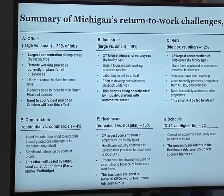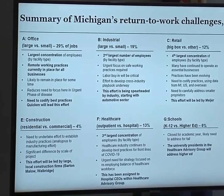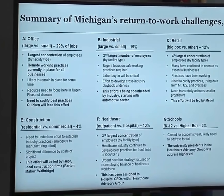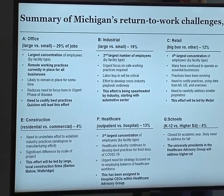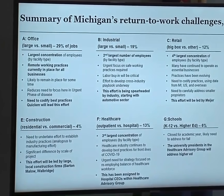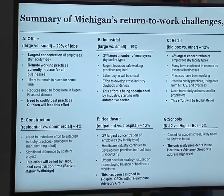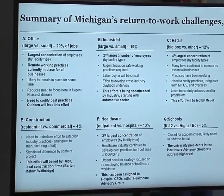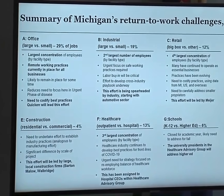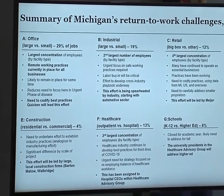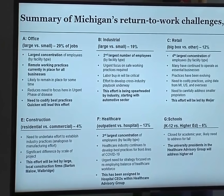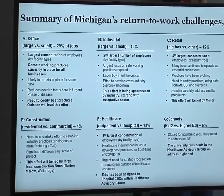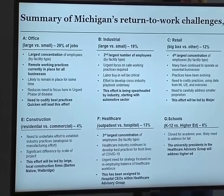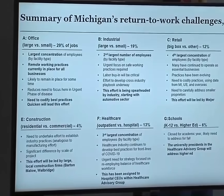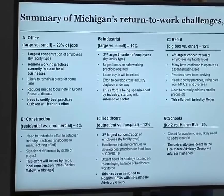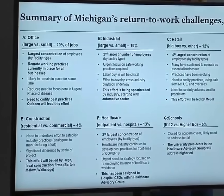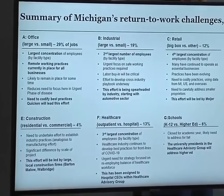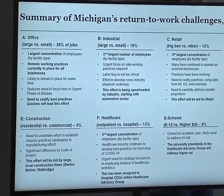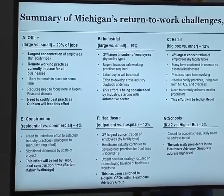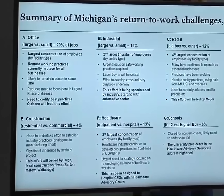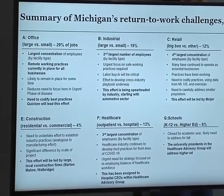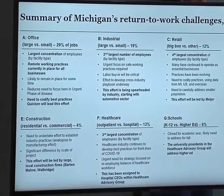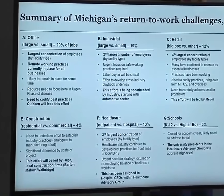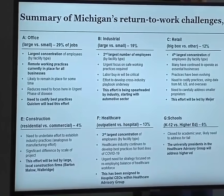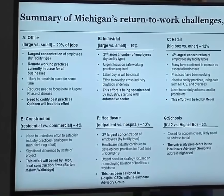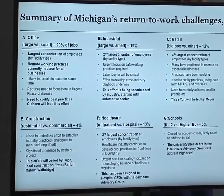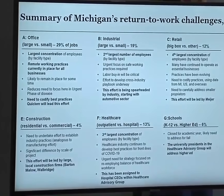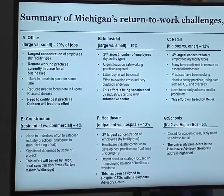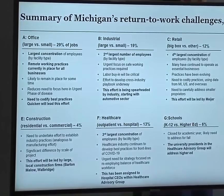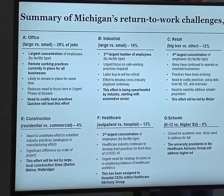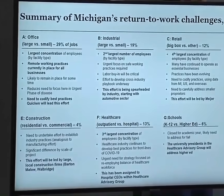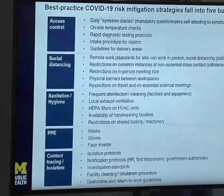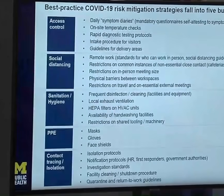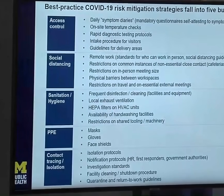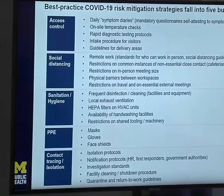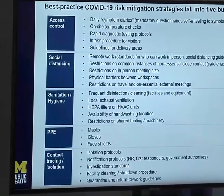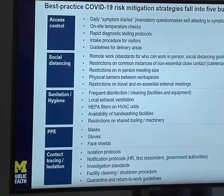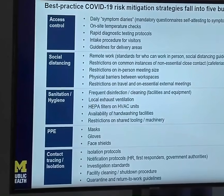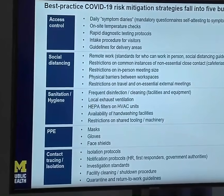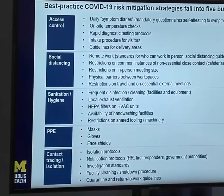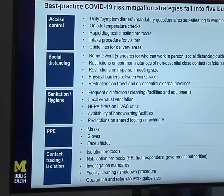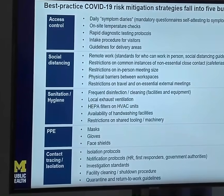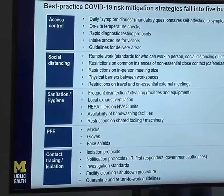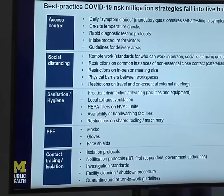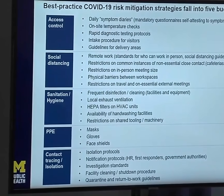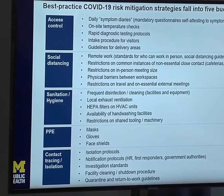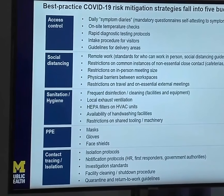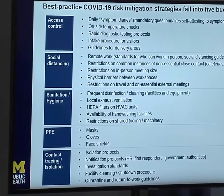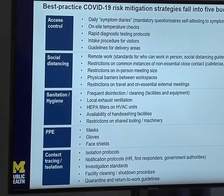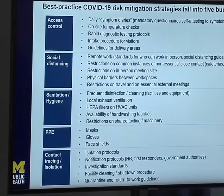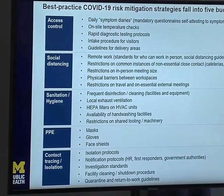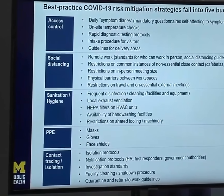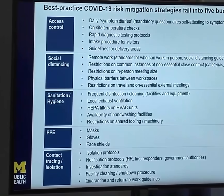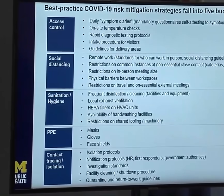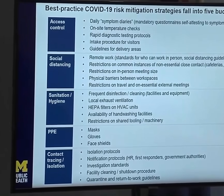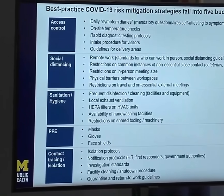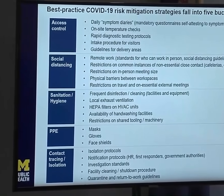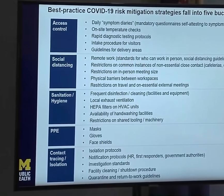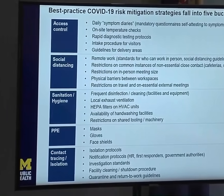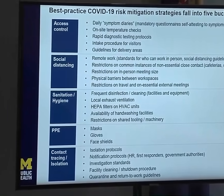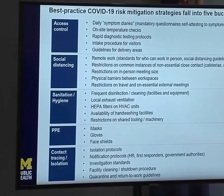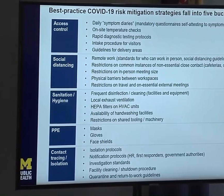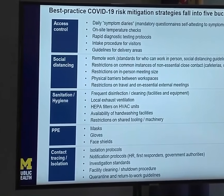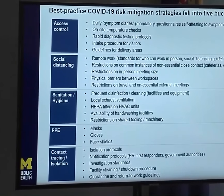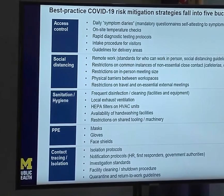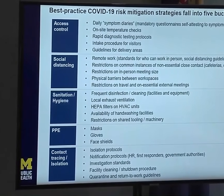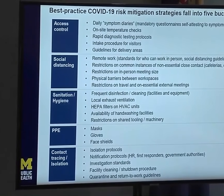the energy, for instance, energy part of our economy. So, business must do their part